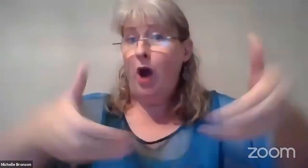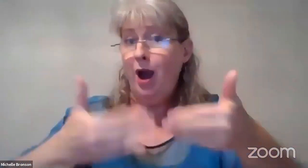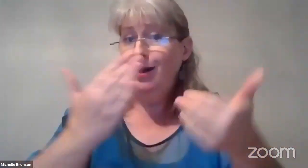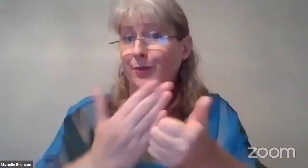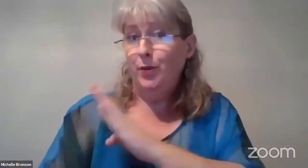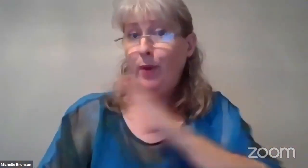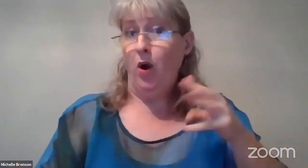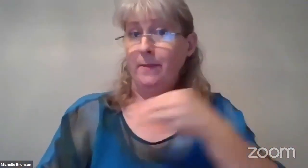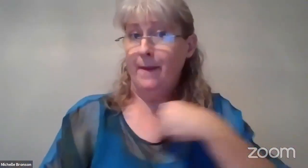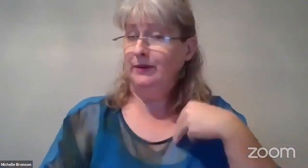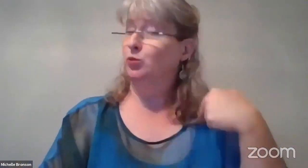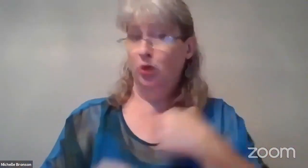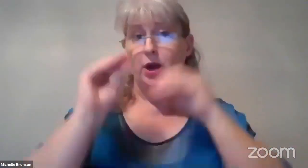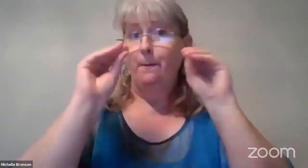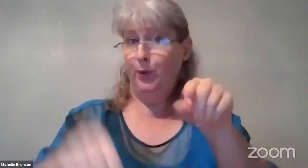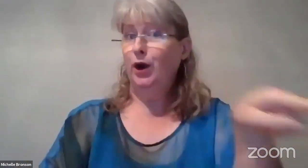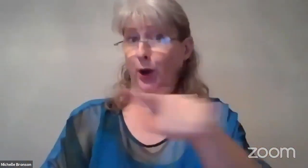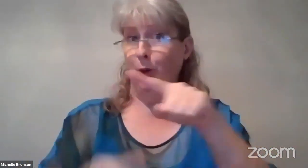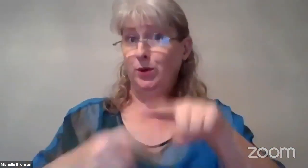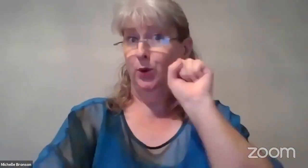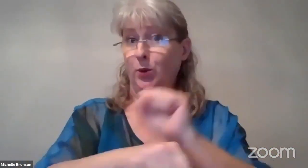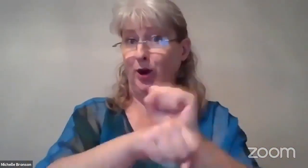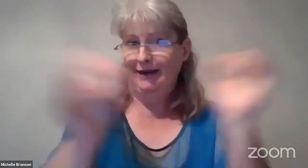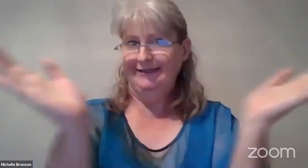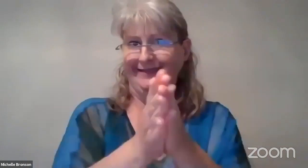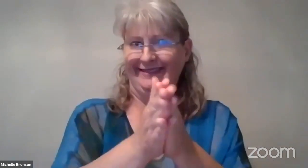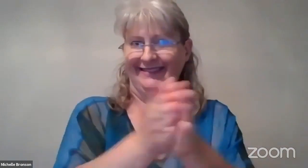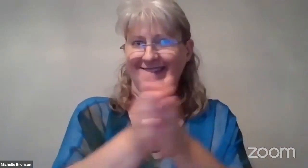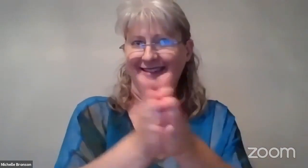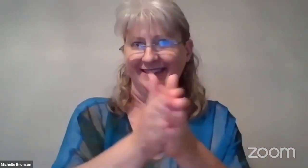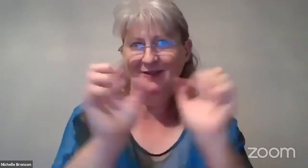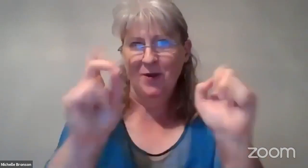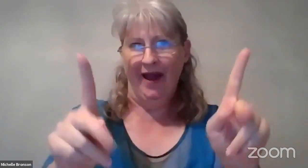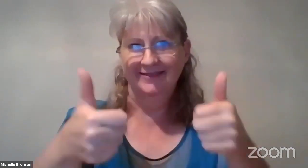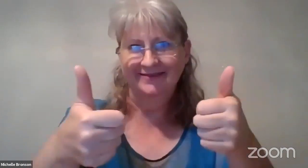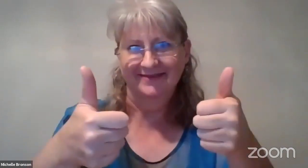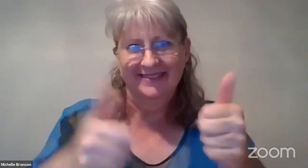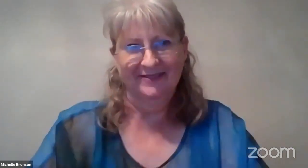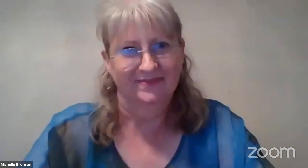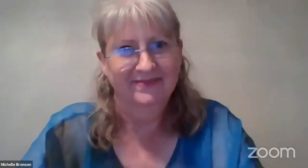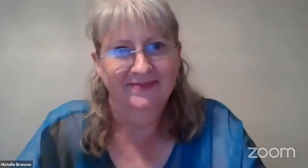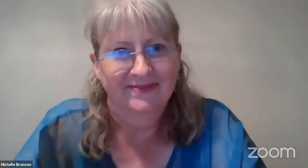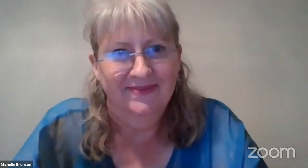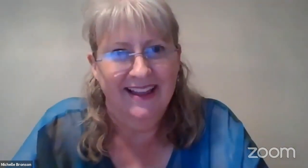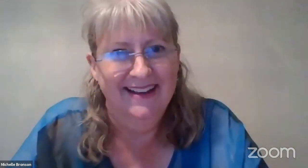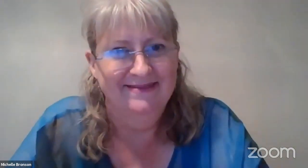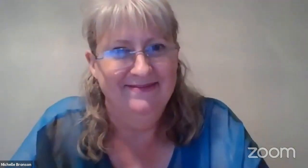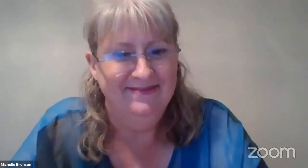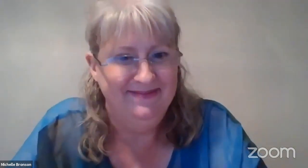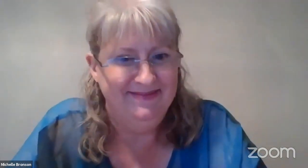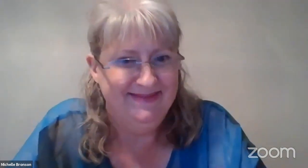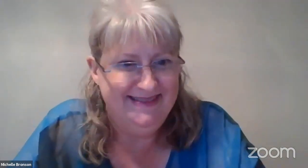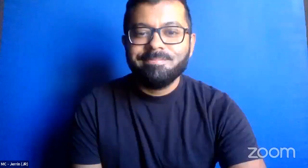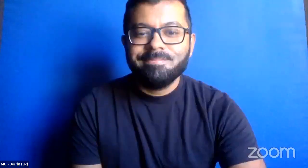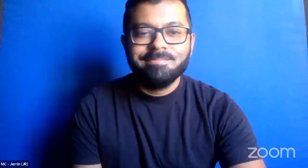long haul. And I do want to take time to welcome our new board members. Thank you so much.